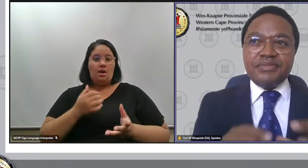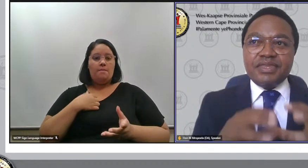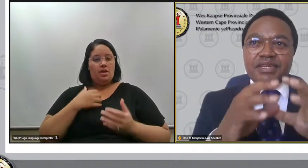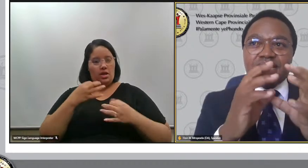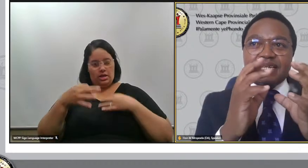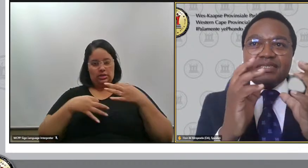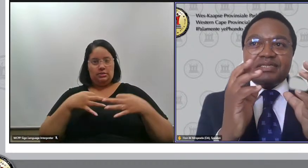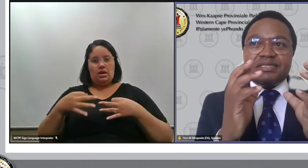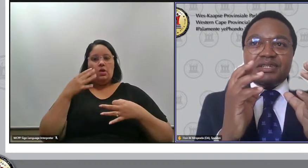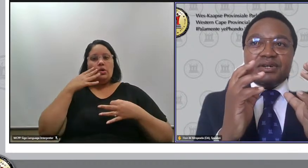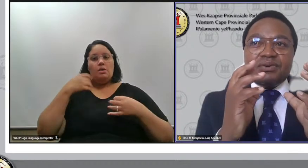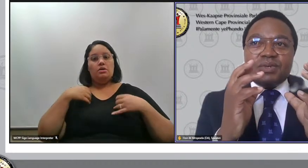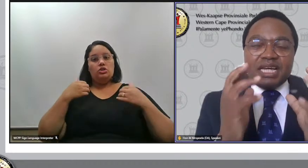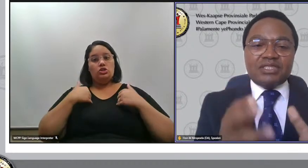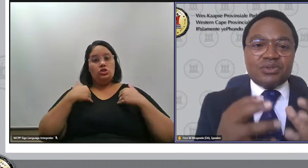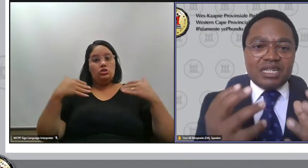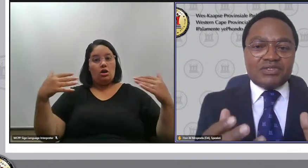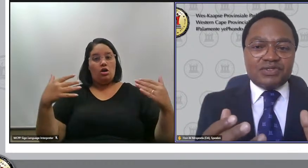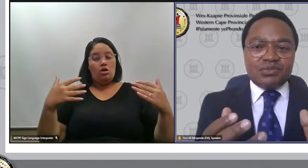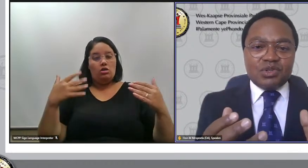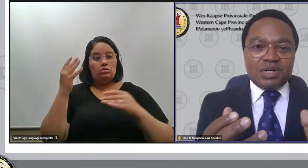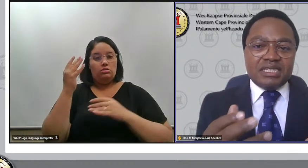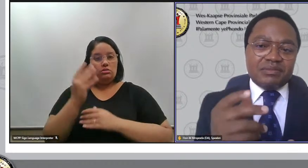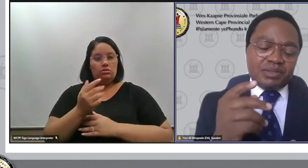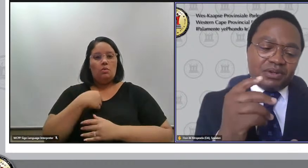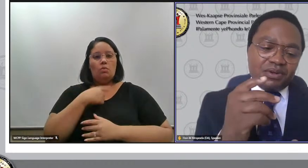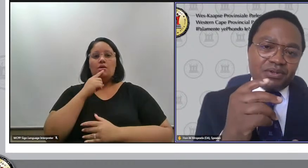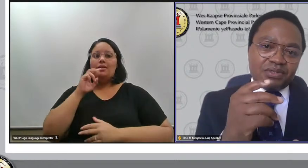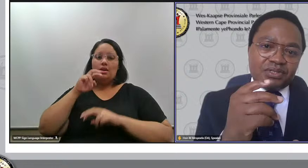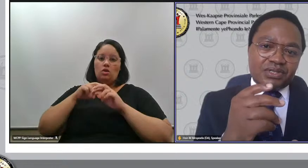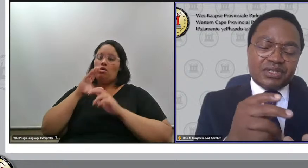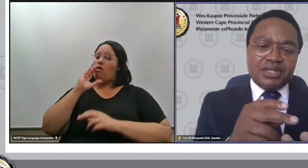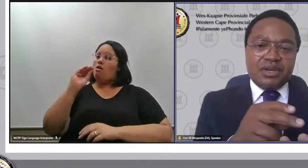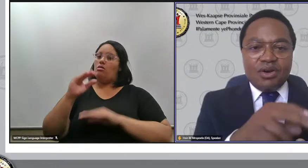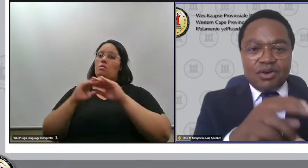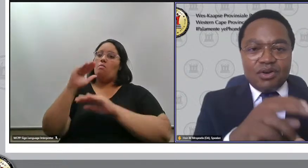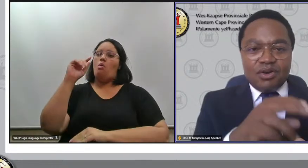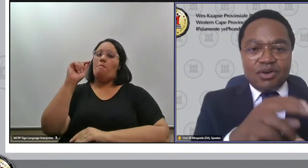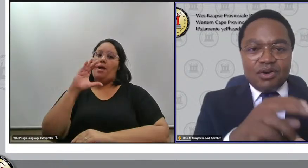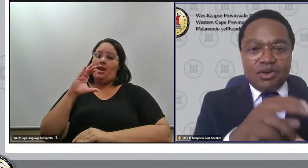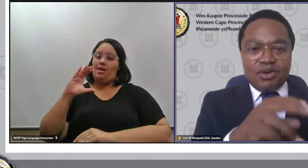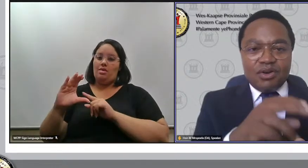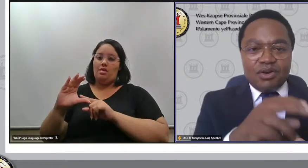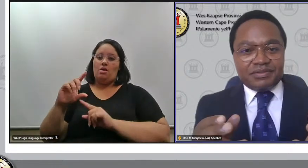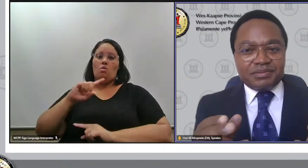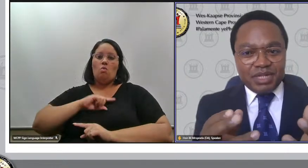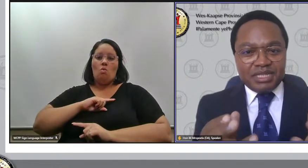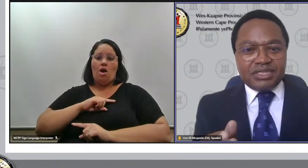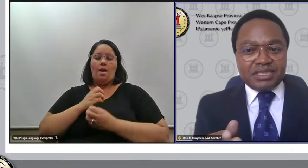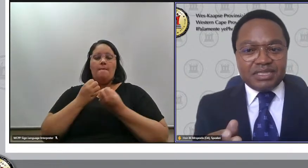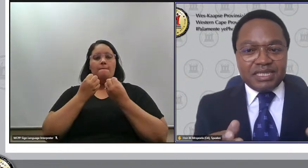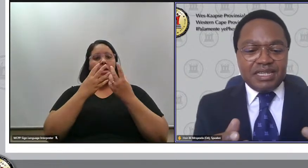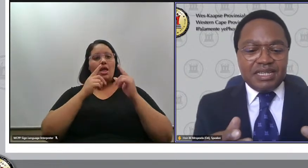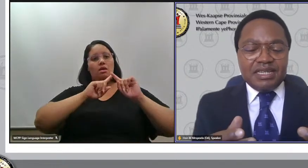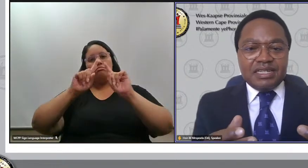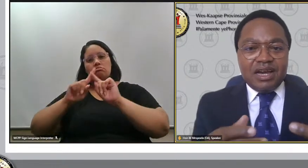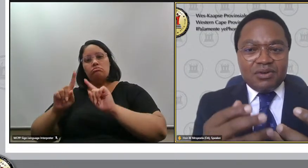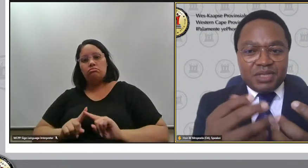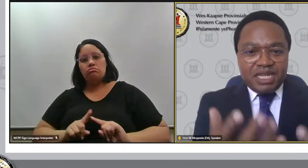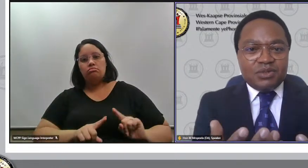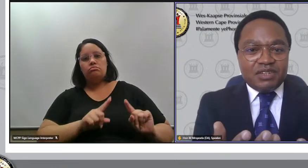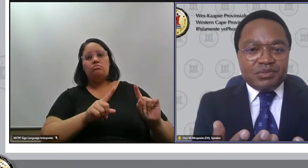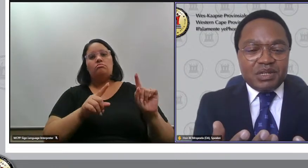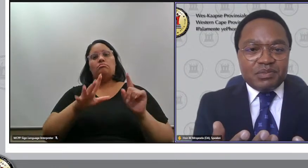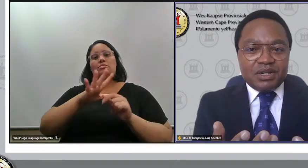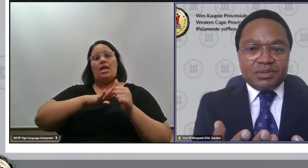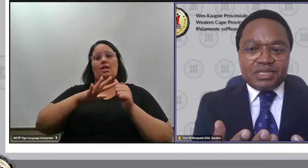off, that we had to ask for more money because of the many areas that I've mentioned.